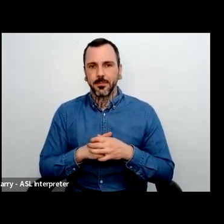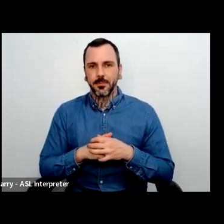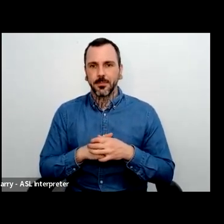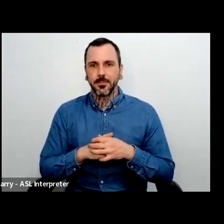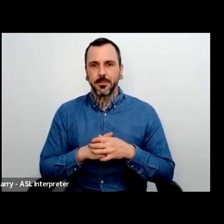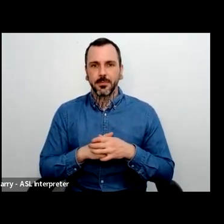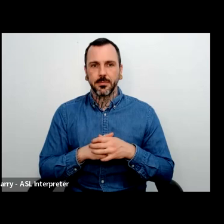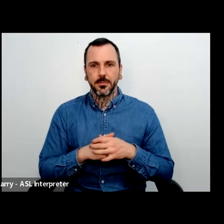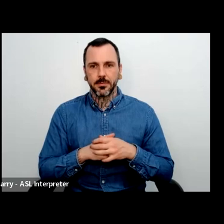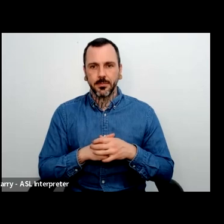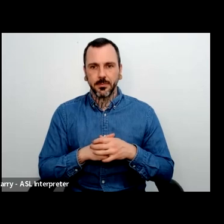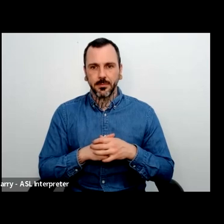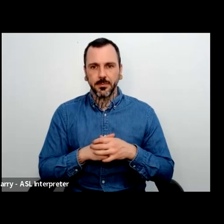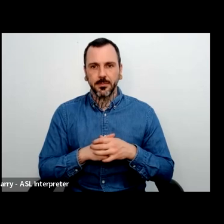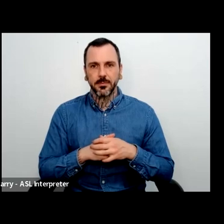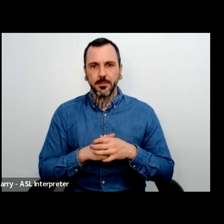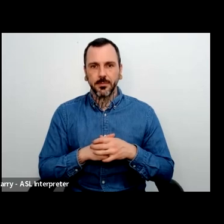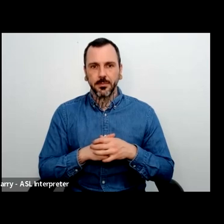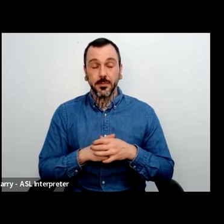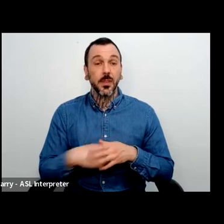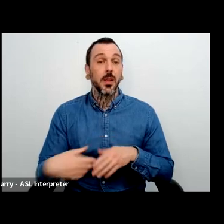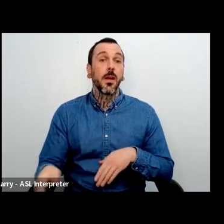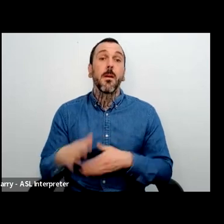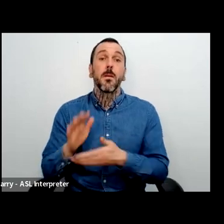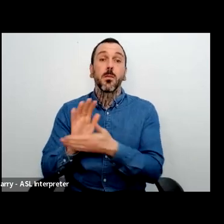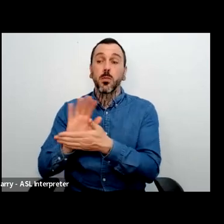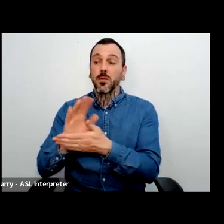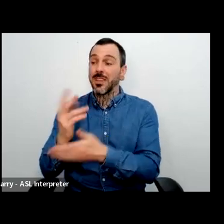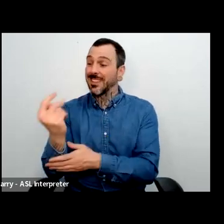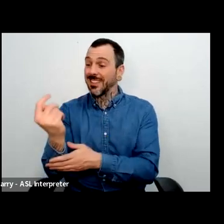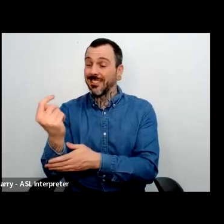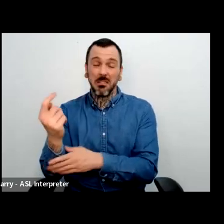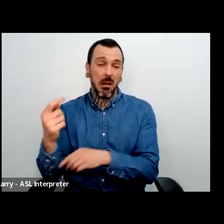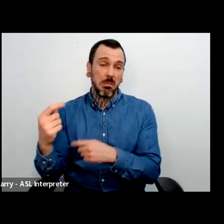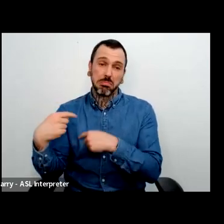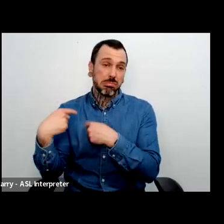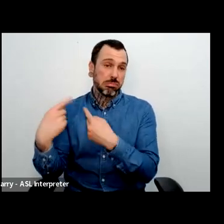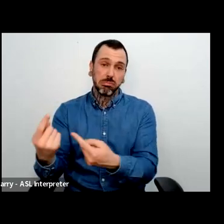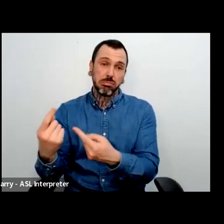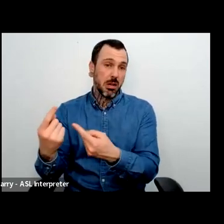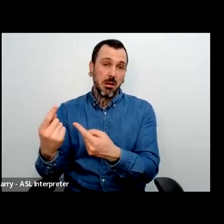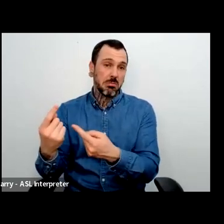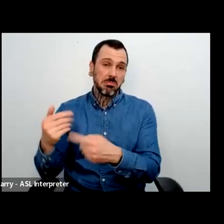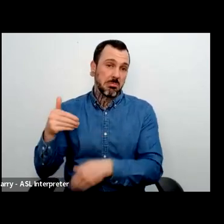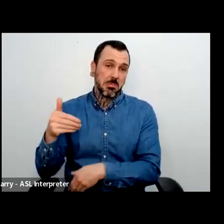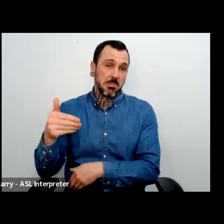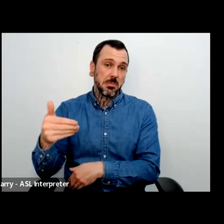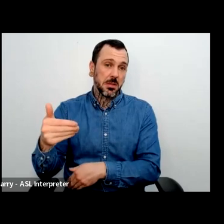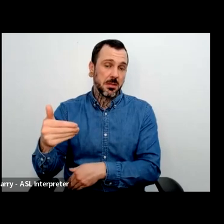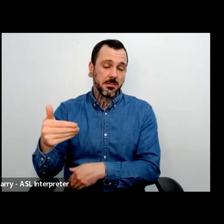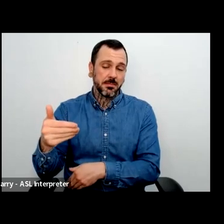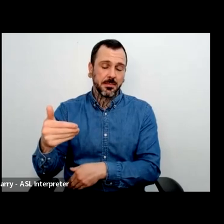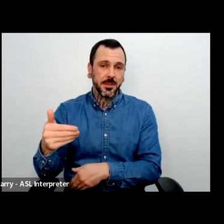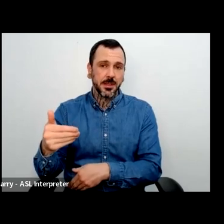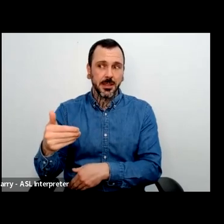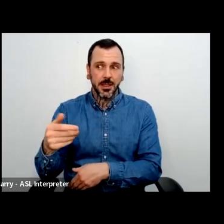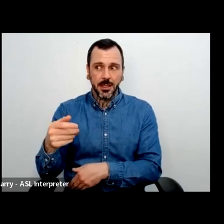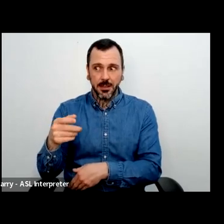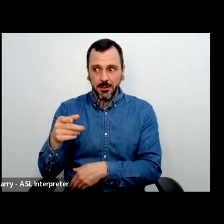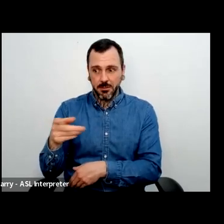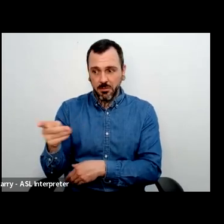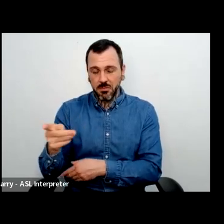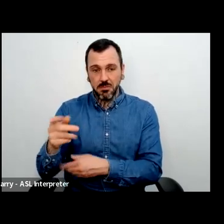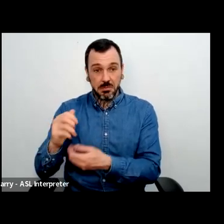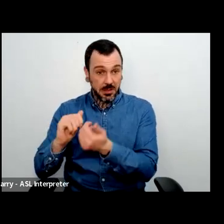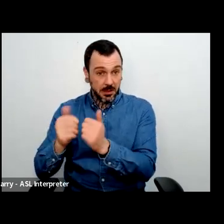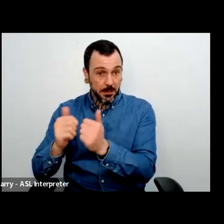the theater has always, film and TV have always been there. They've always been, and I would hesitate to say competitors, because